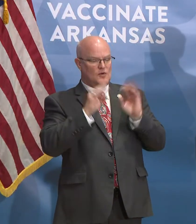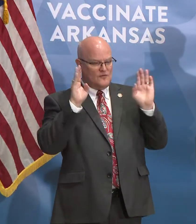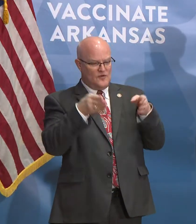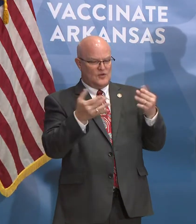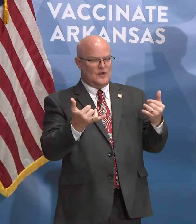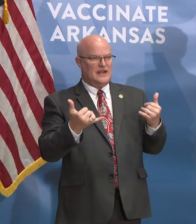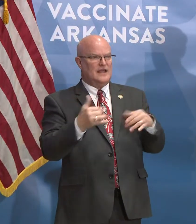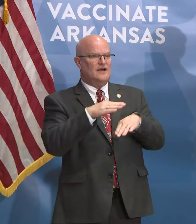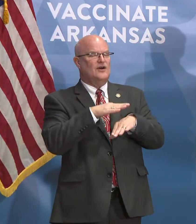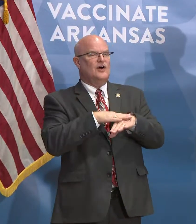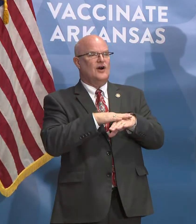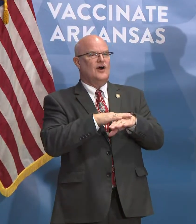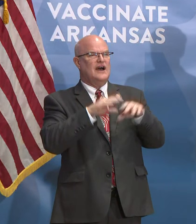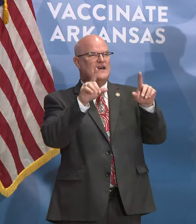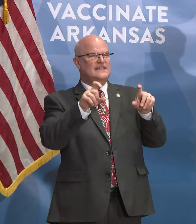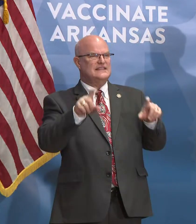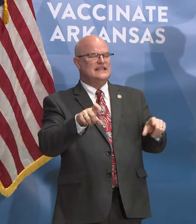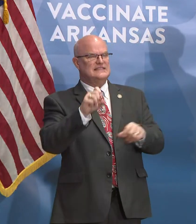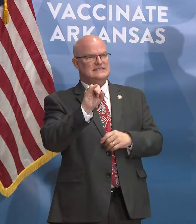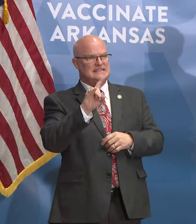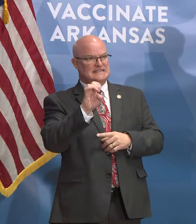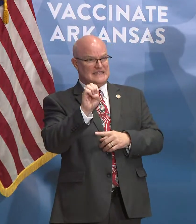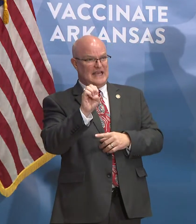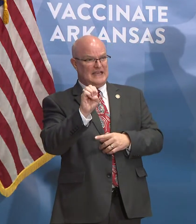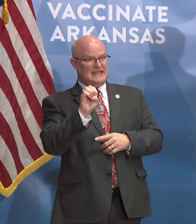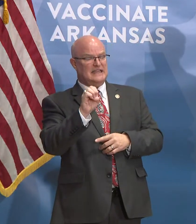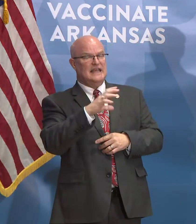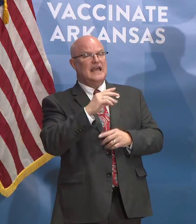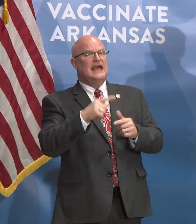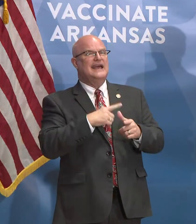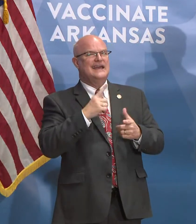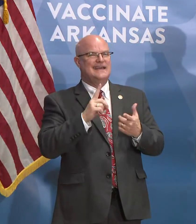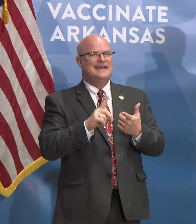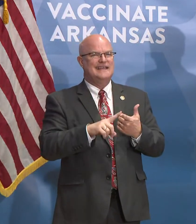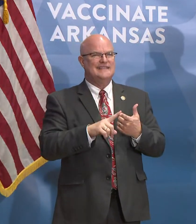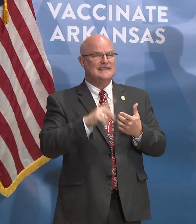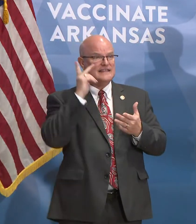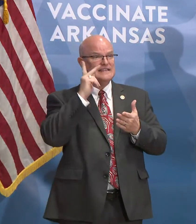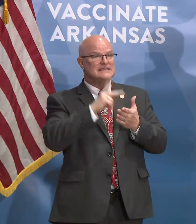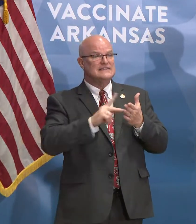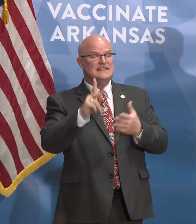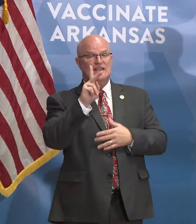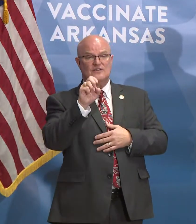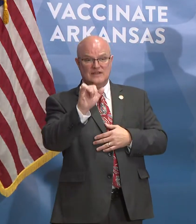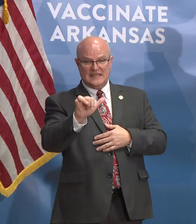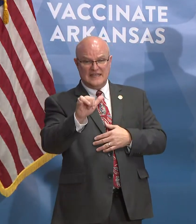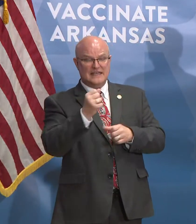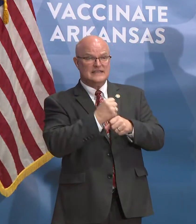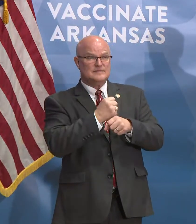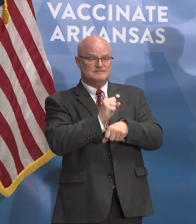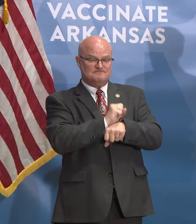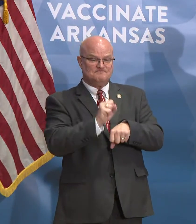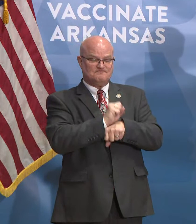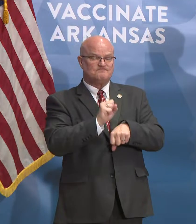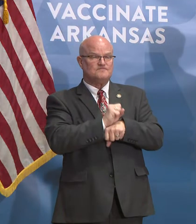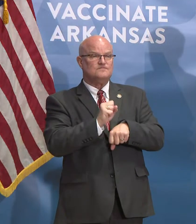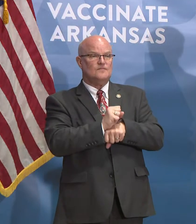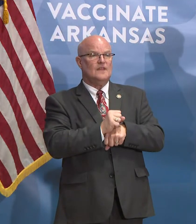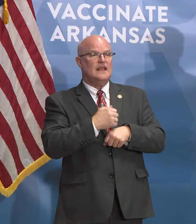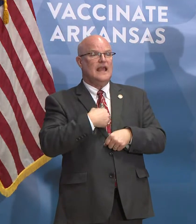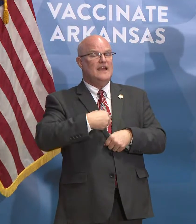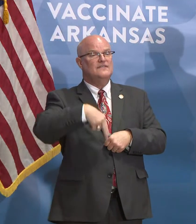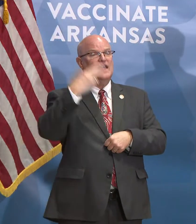right now on the testing side, and then of course Secretary Key has made efforts to get the